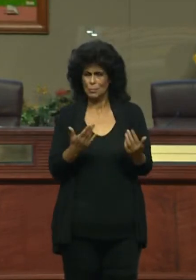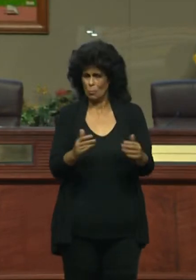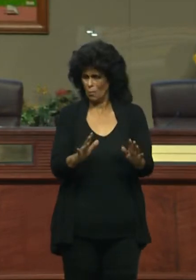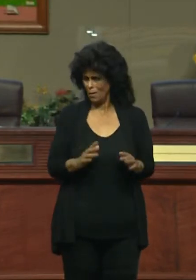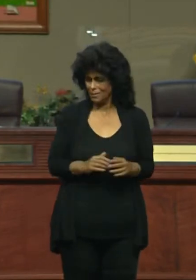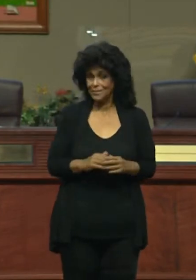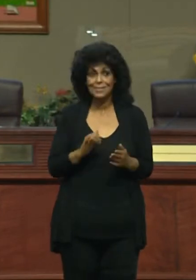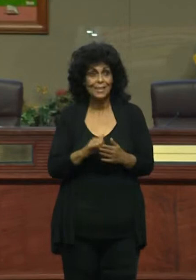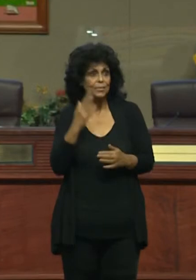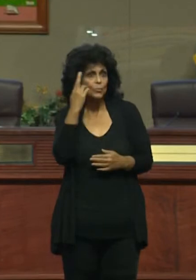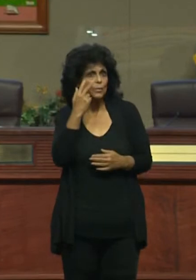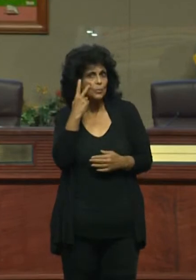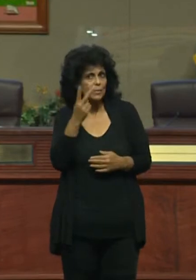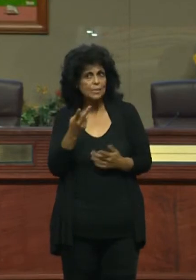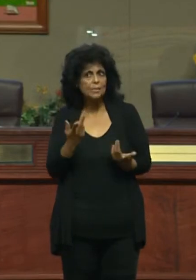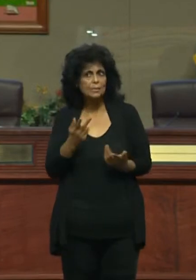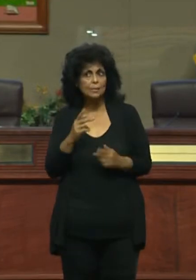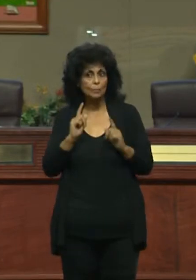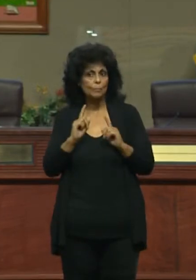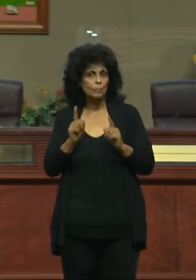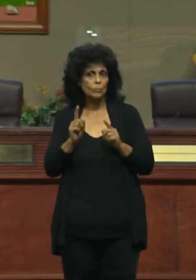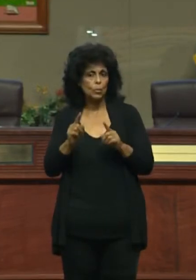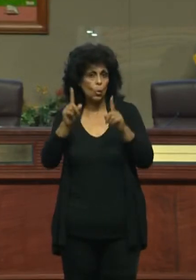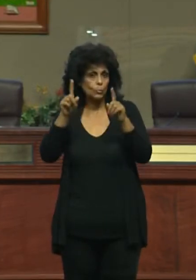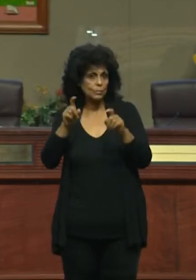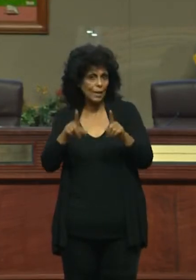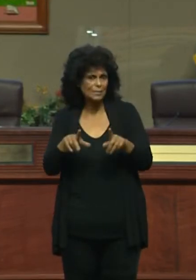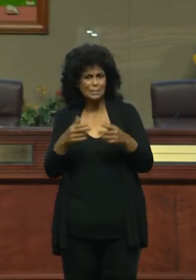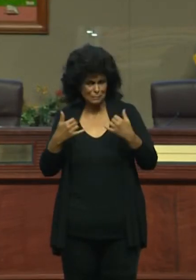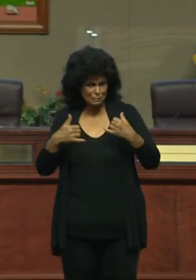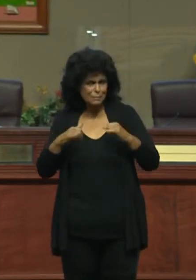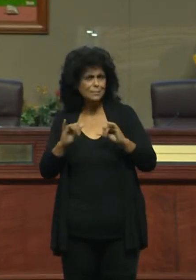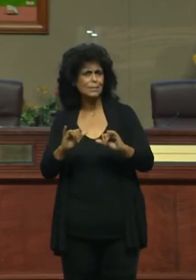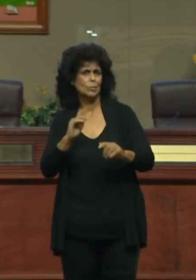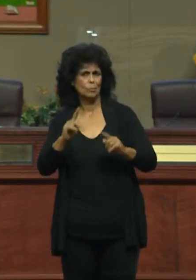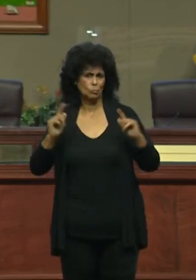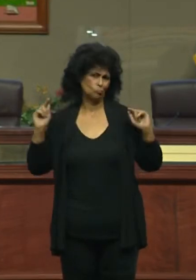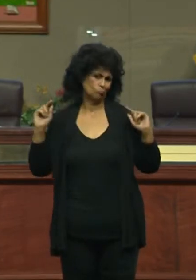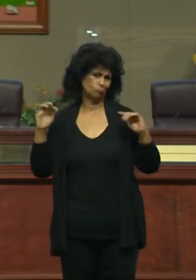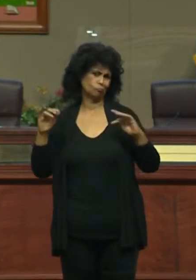testing remaining significant at our Barnett Park location primarily.